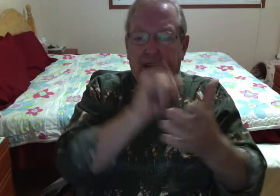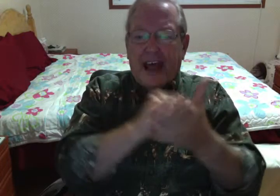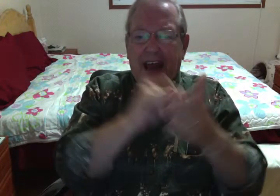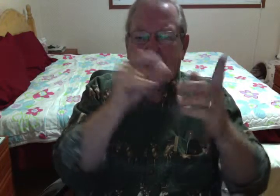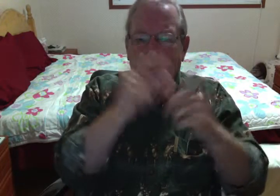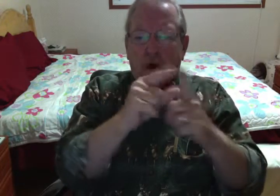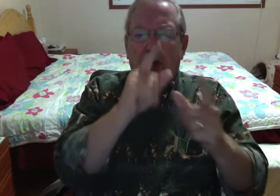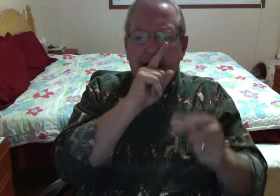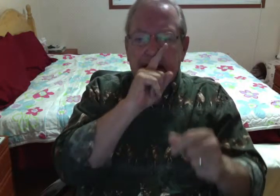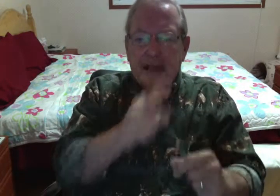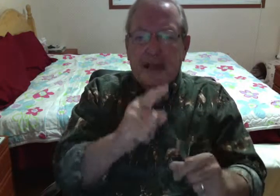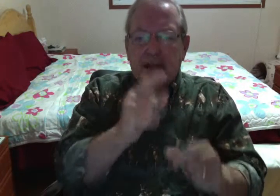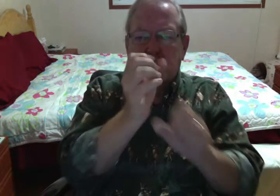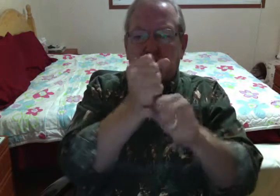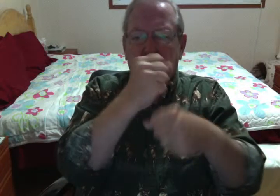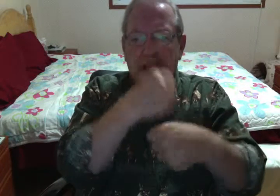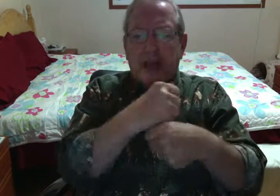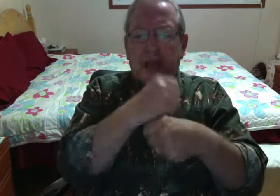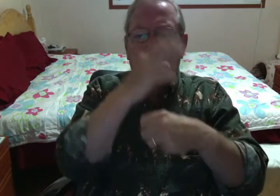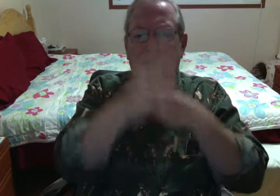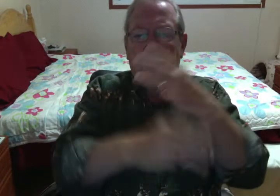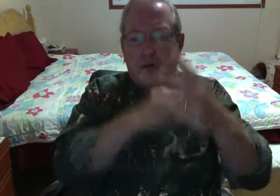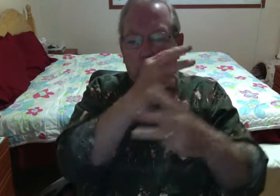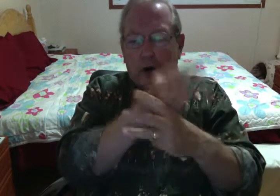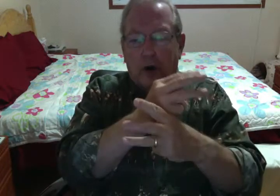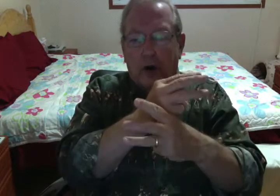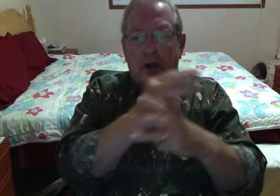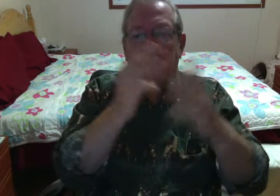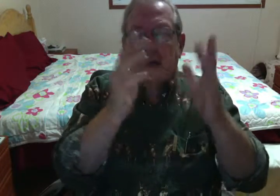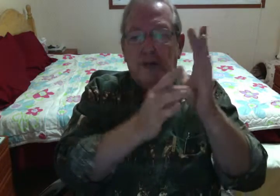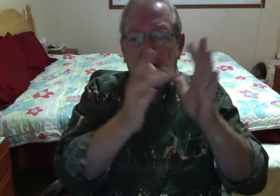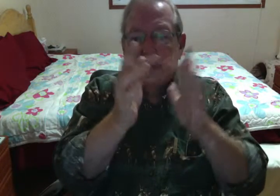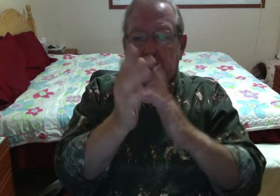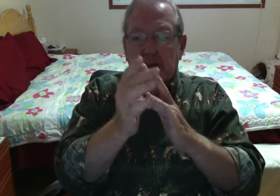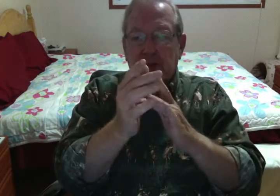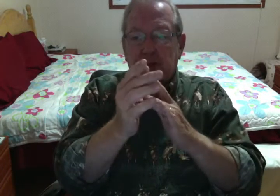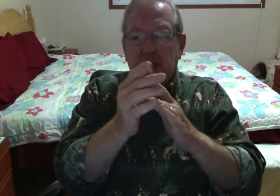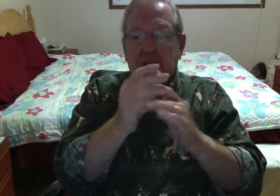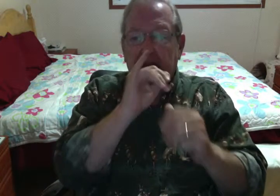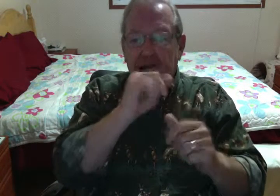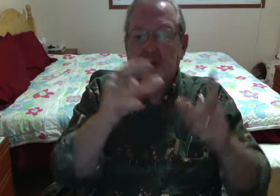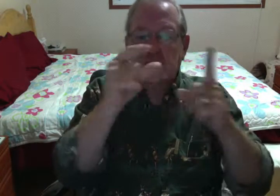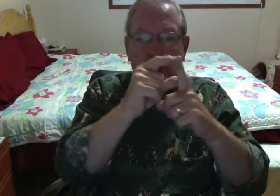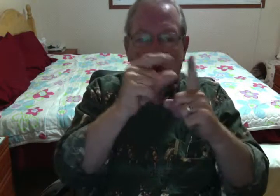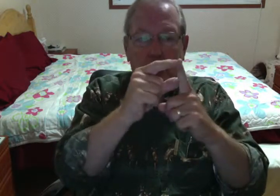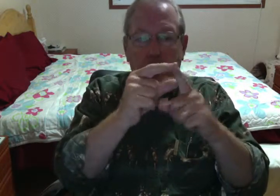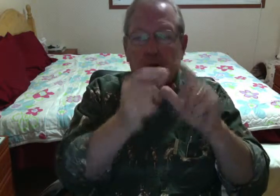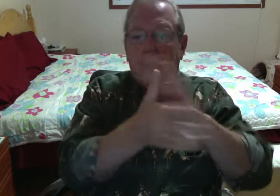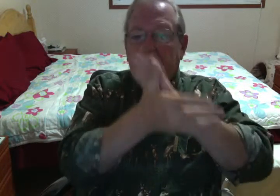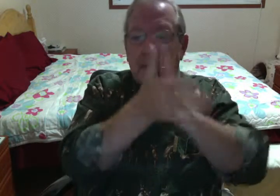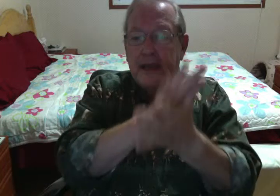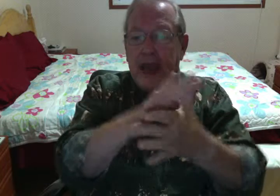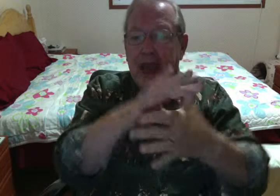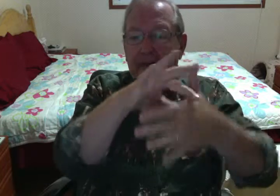that Word is created the world. Jesus is the Word. Became